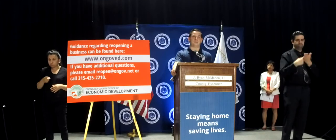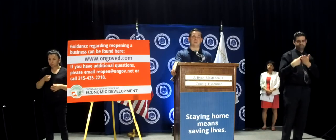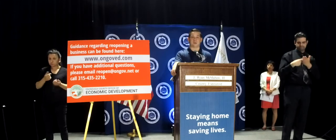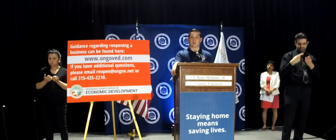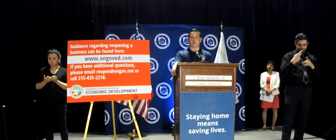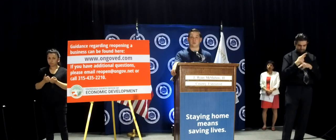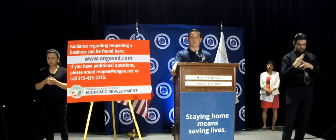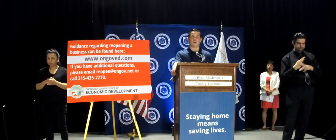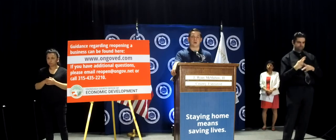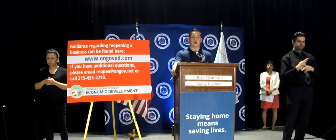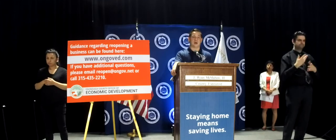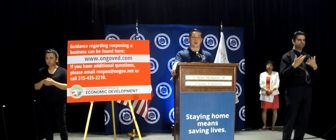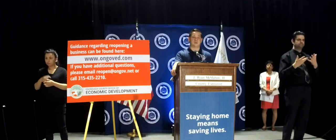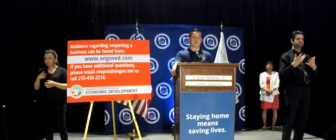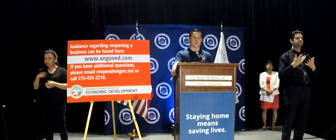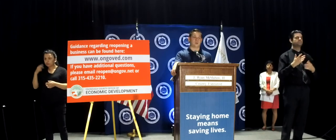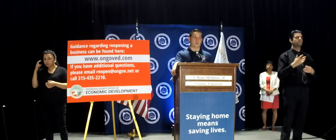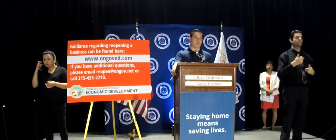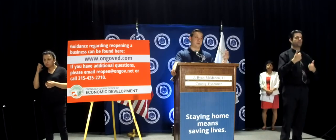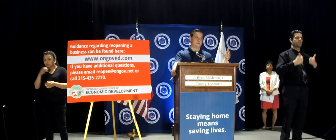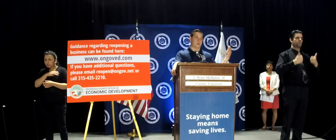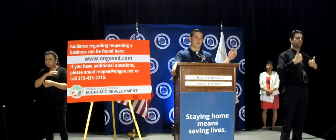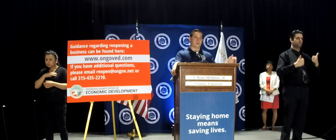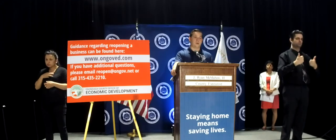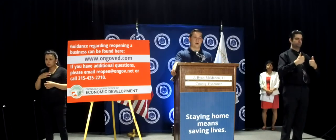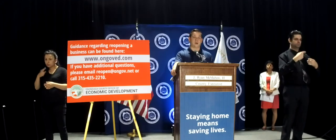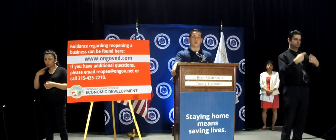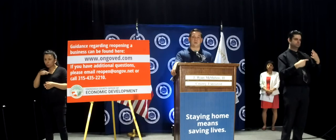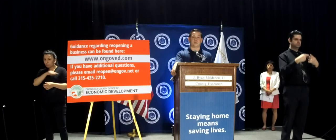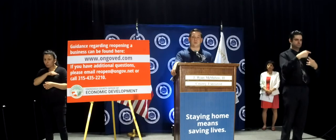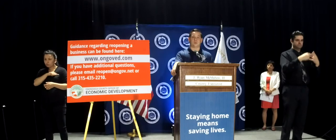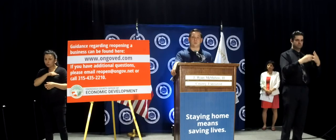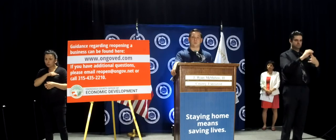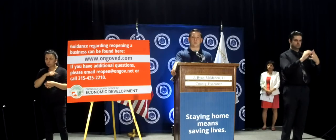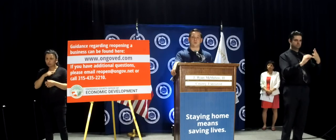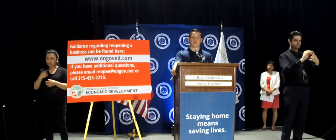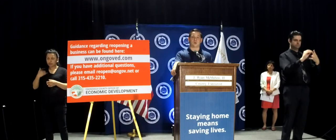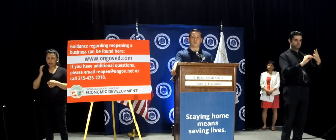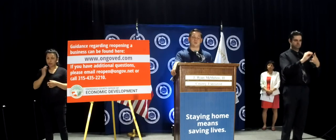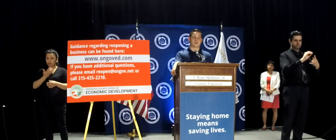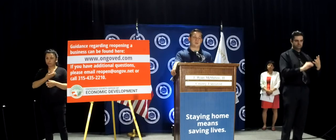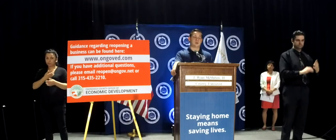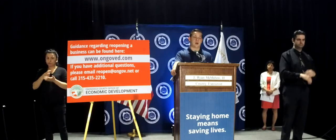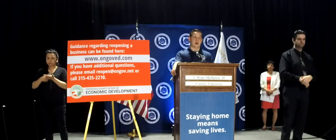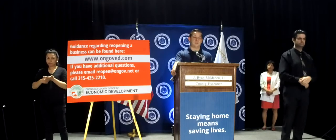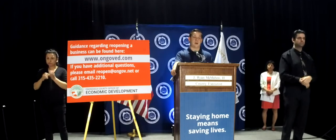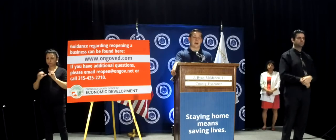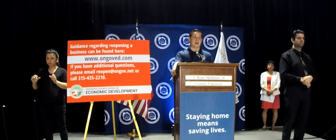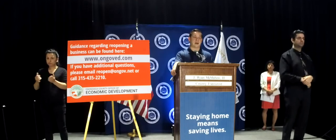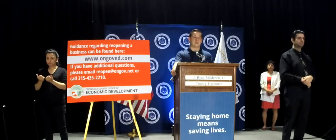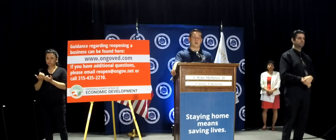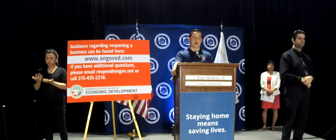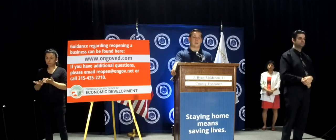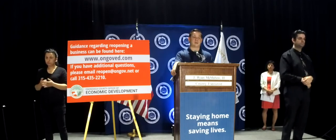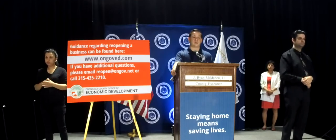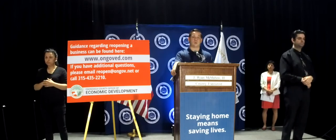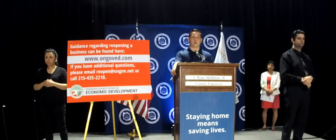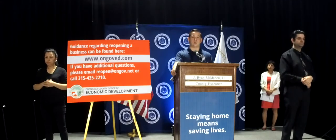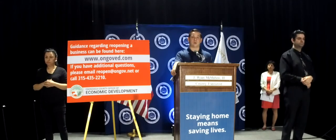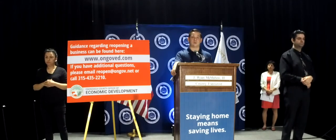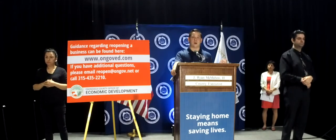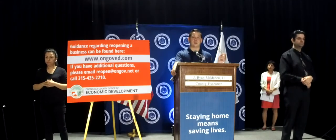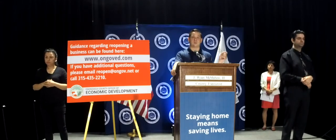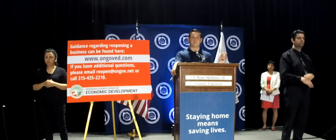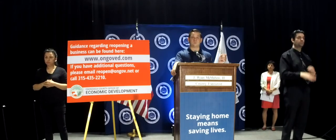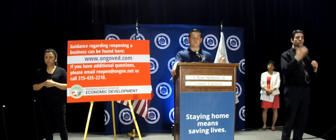mall will implement those as there will be more people going through those stores. But I don't know how that's going to